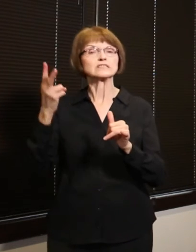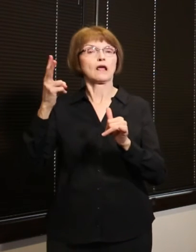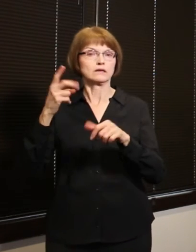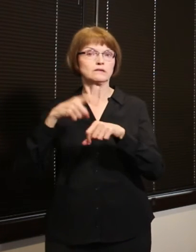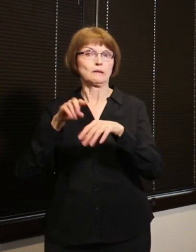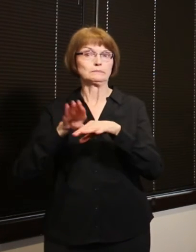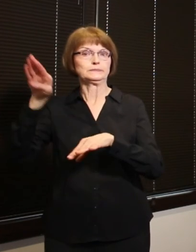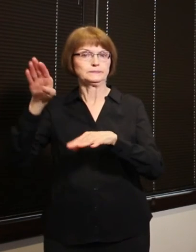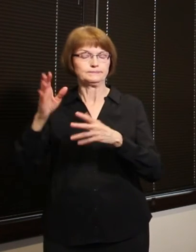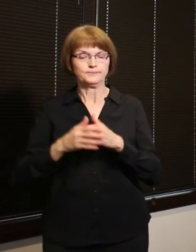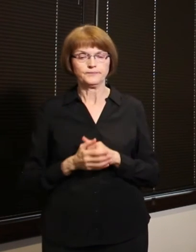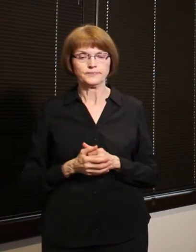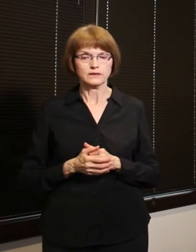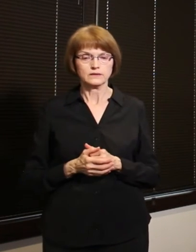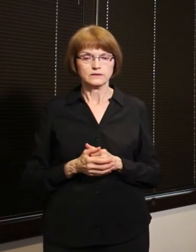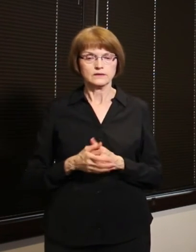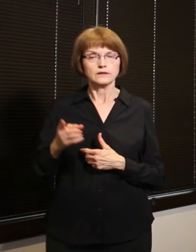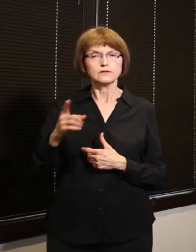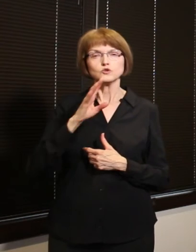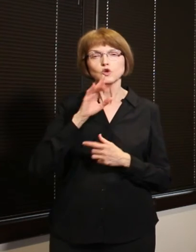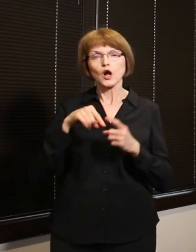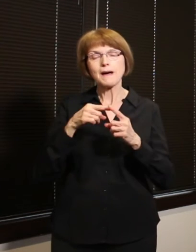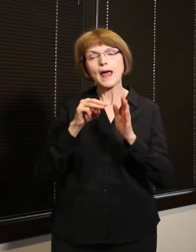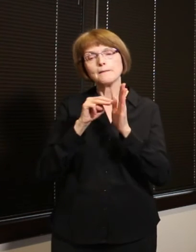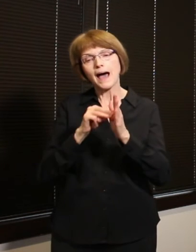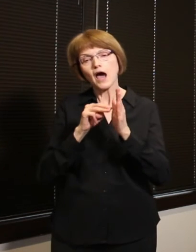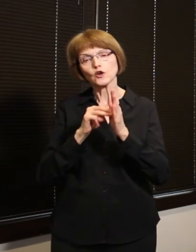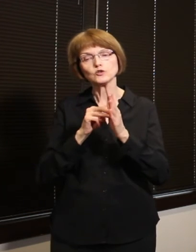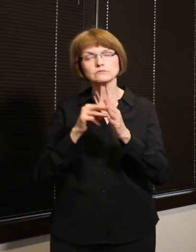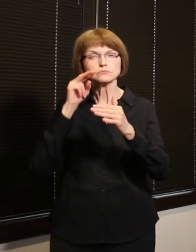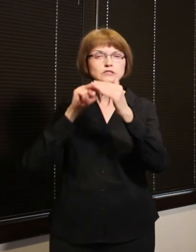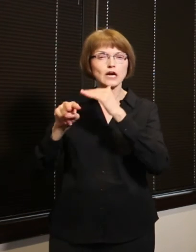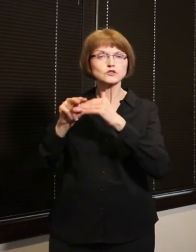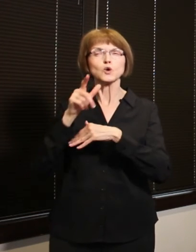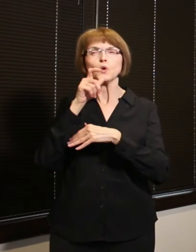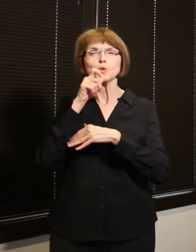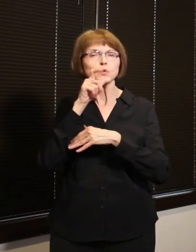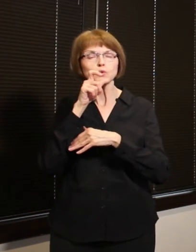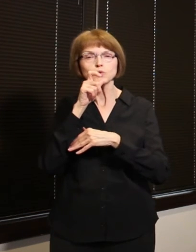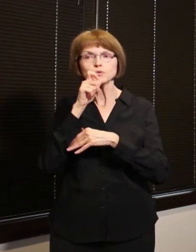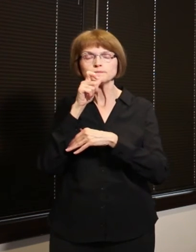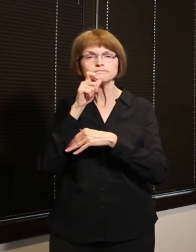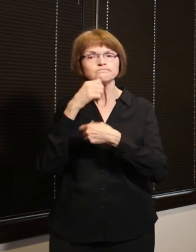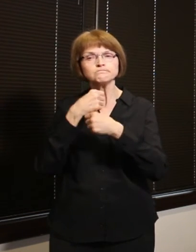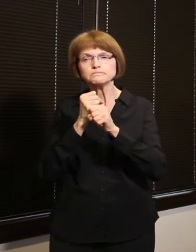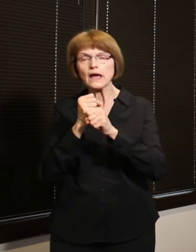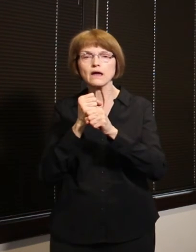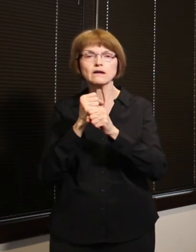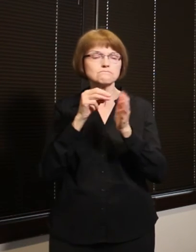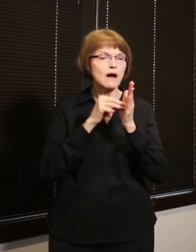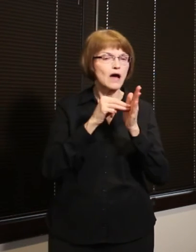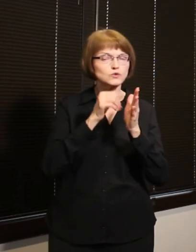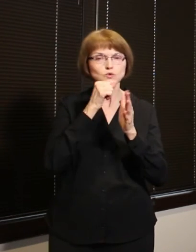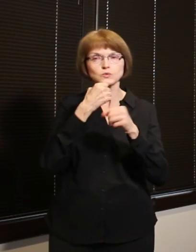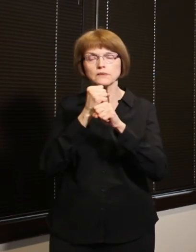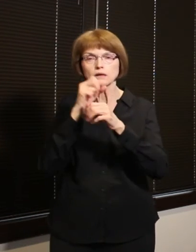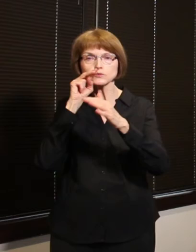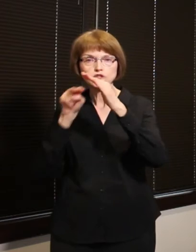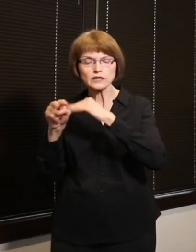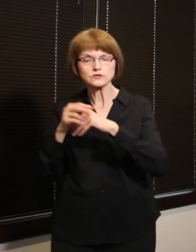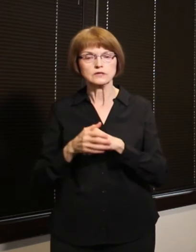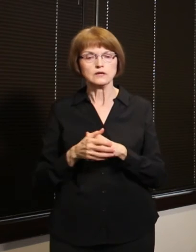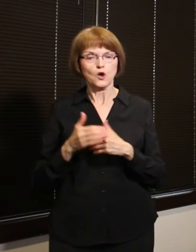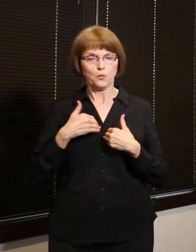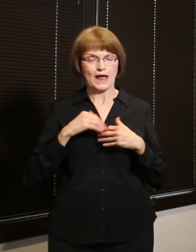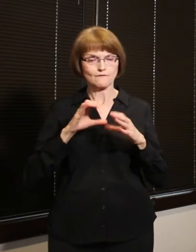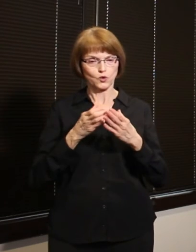When you talk about models and projections, who produced those? So there's a group of data